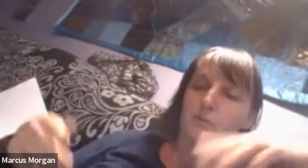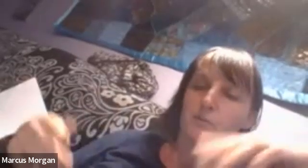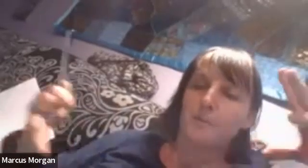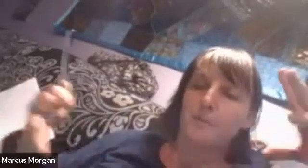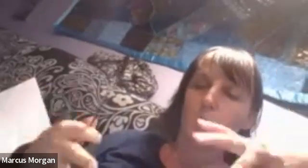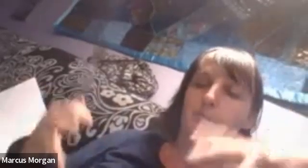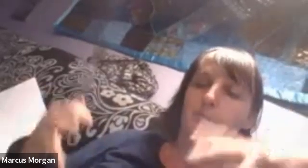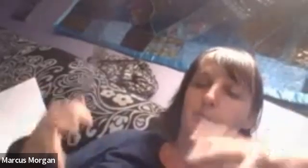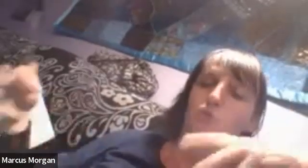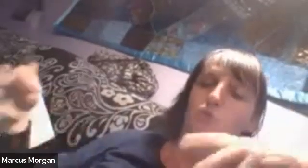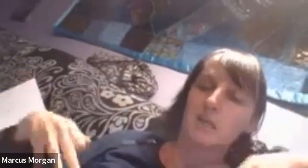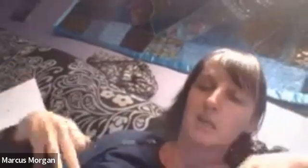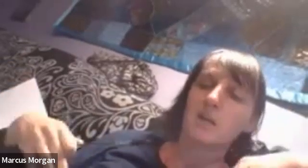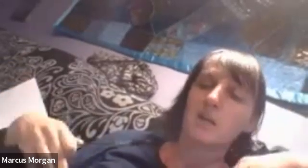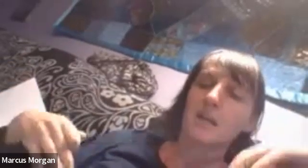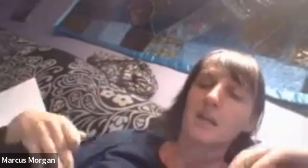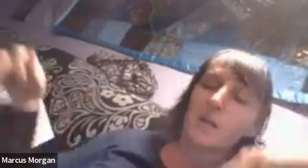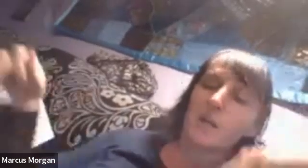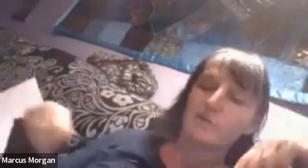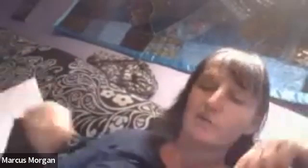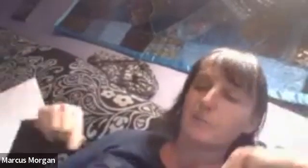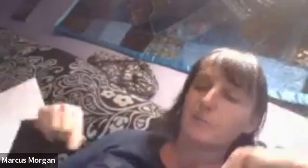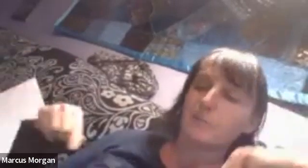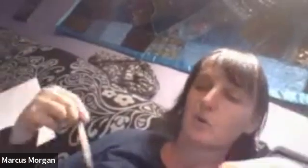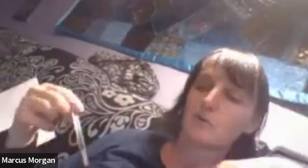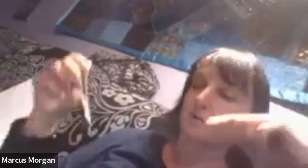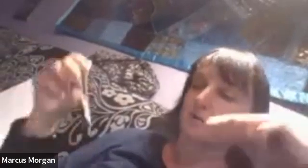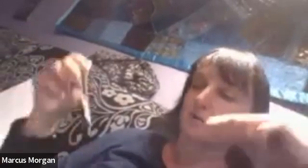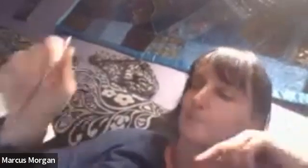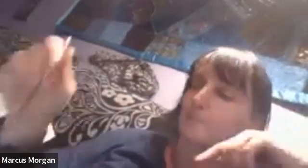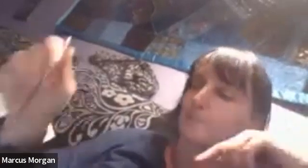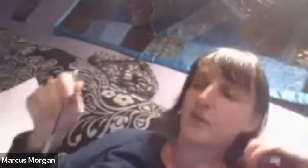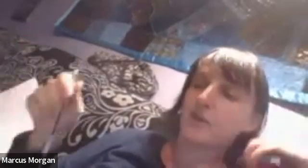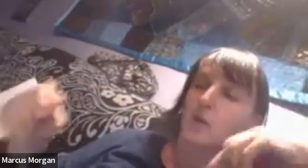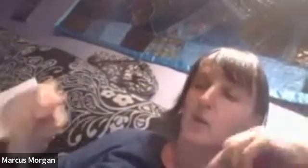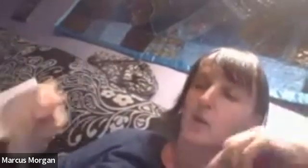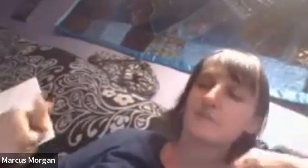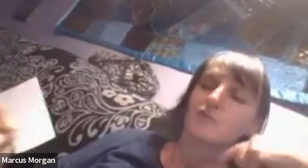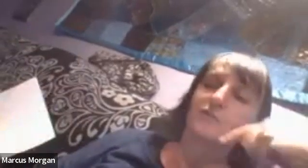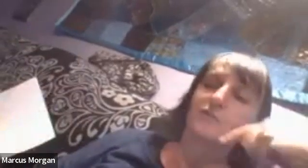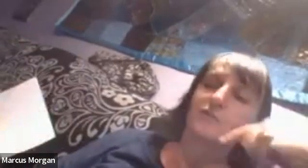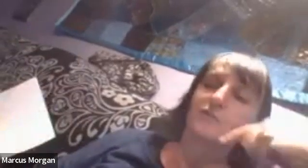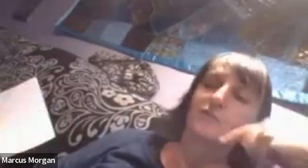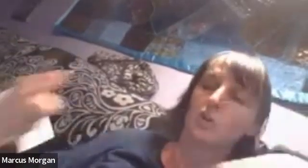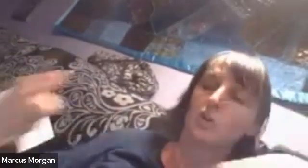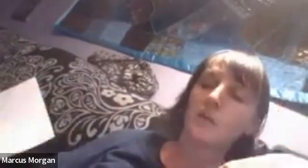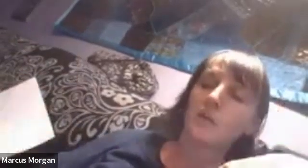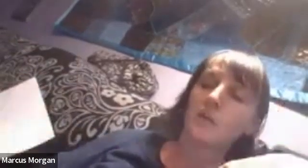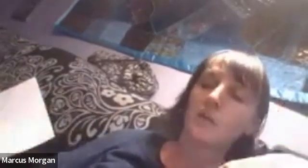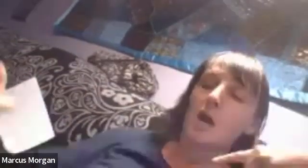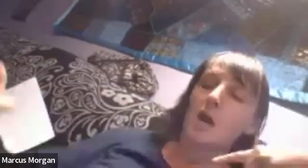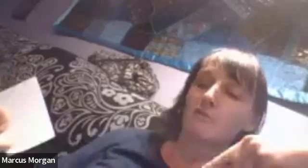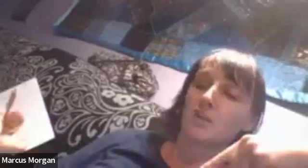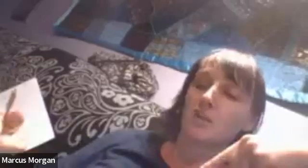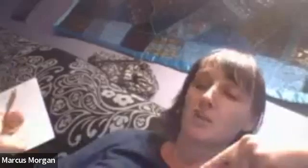smaller groups. So still do your groups, but make them smaller but more regular to make sure everybody can be involved. I've already mentioned about the home visits